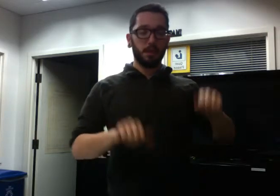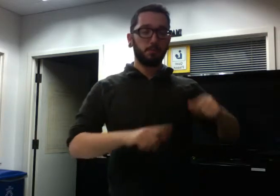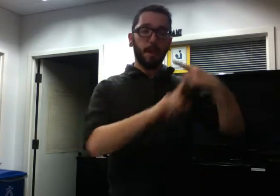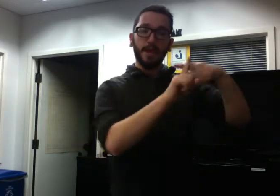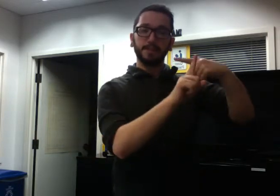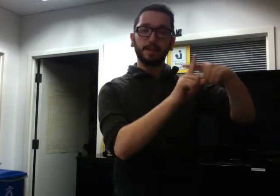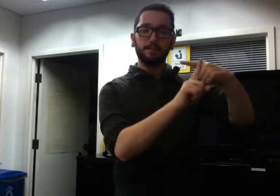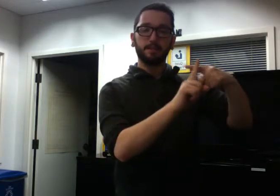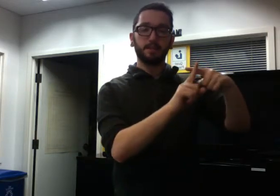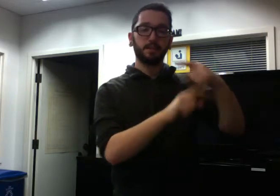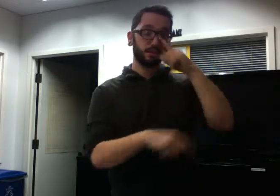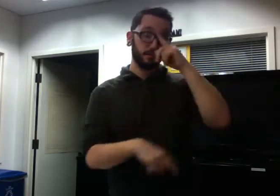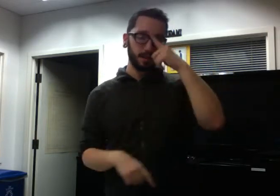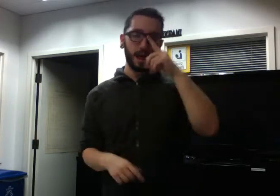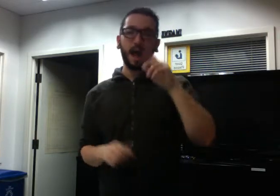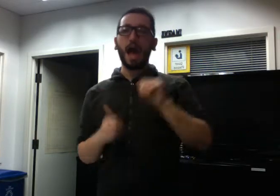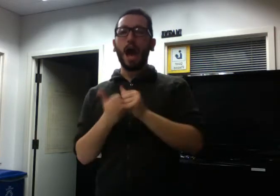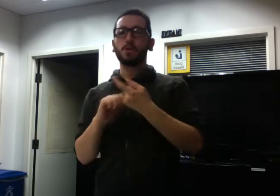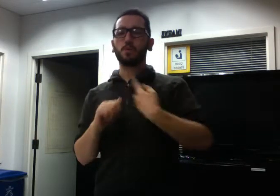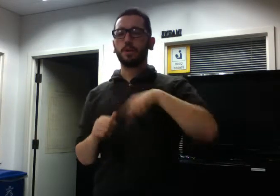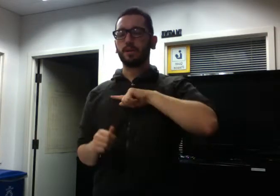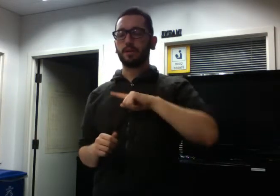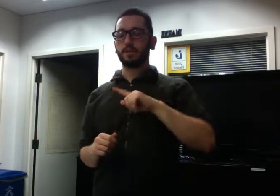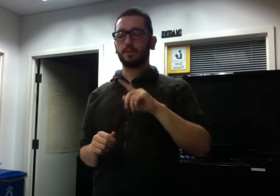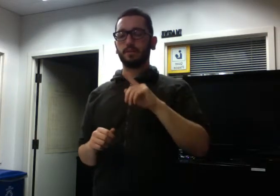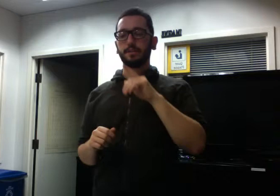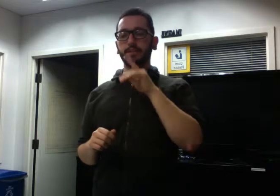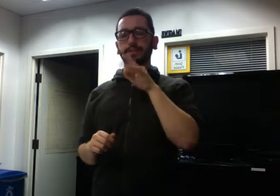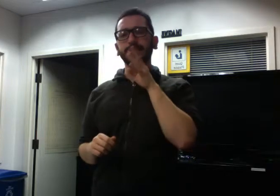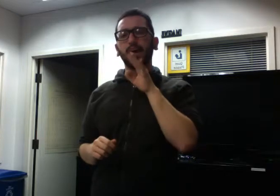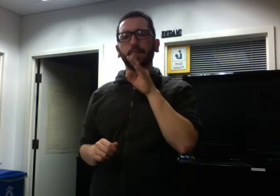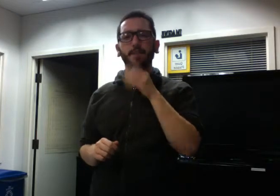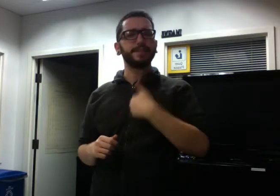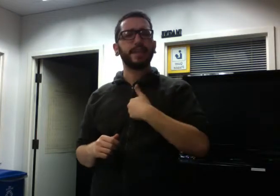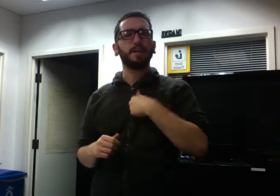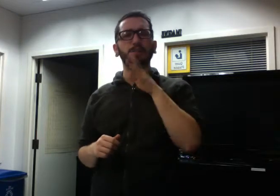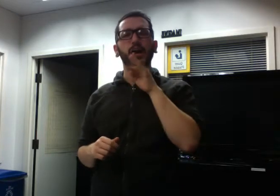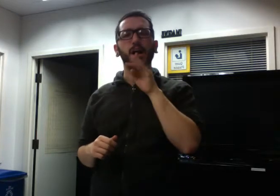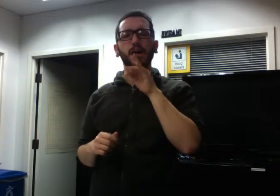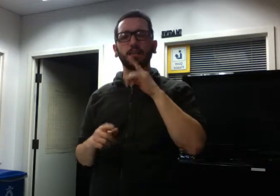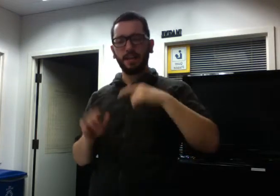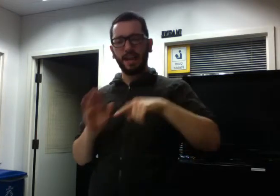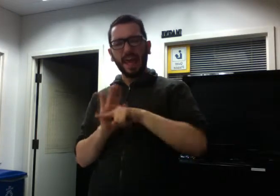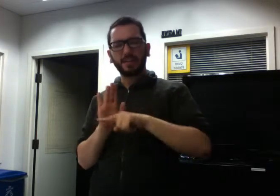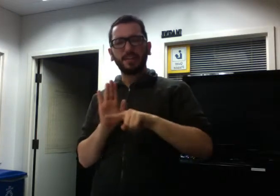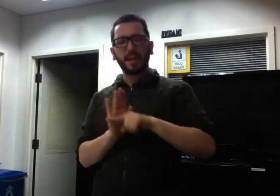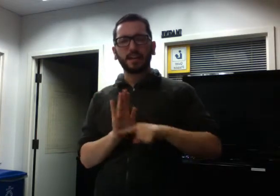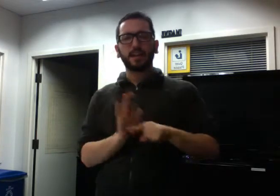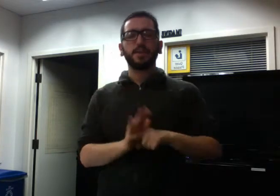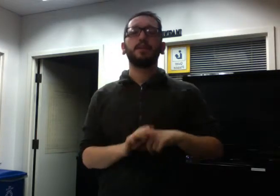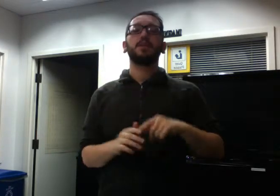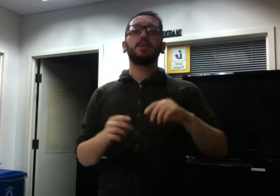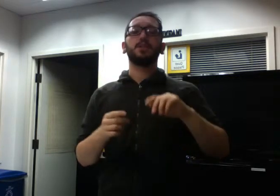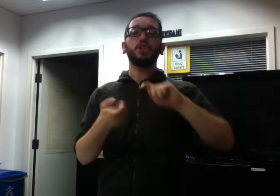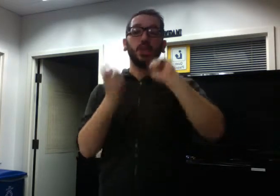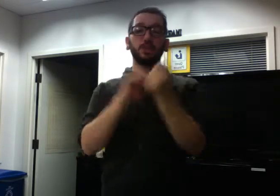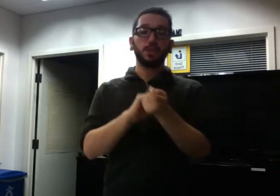"I can" messages? Well, one thing to understand is that the brain tries to find answers to the questions posed to